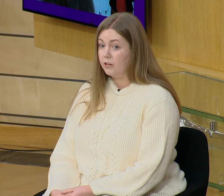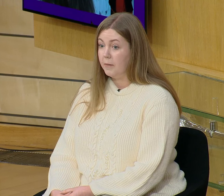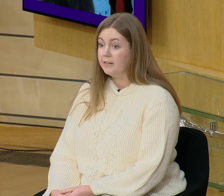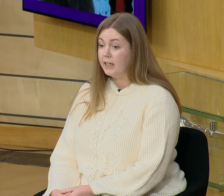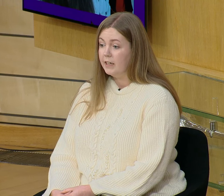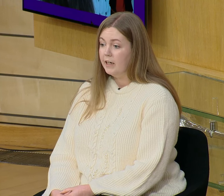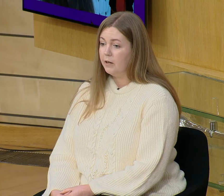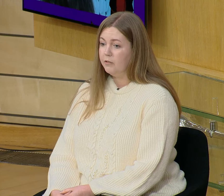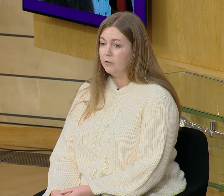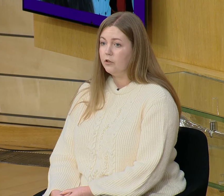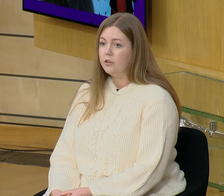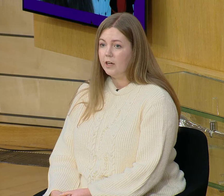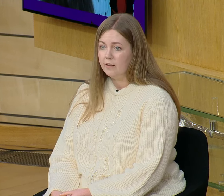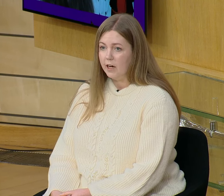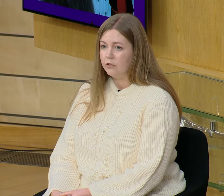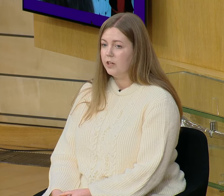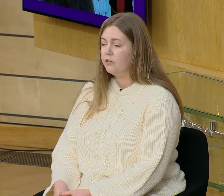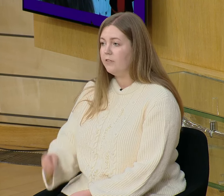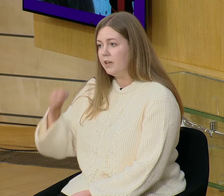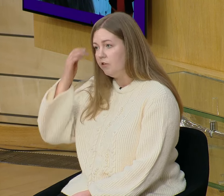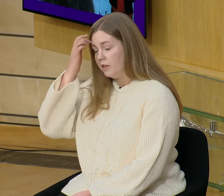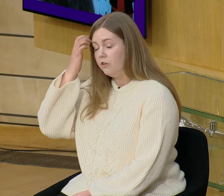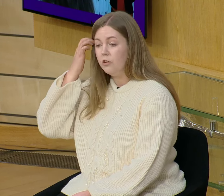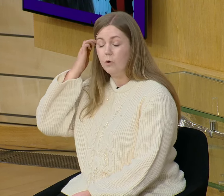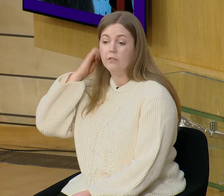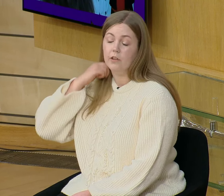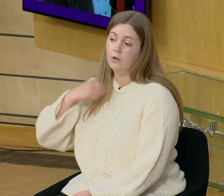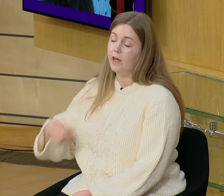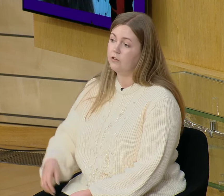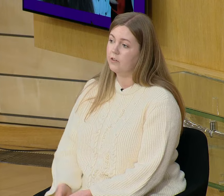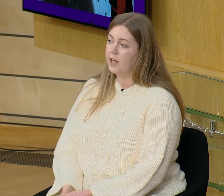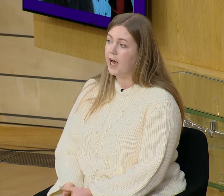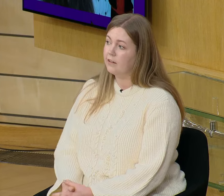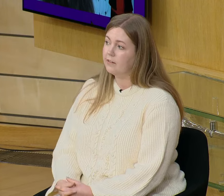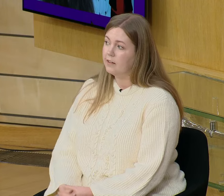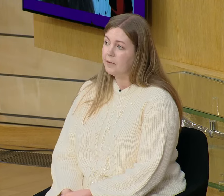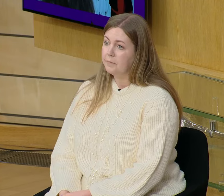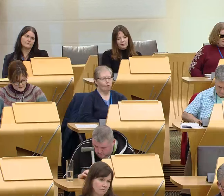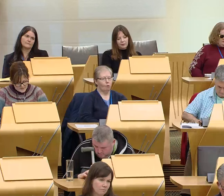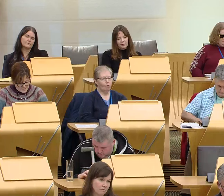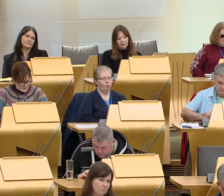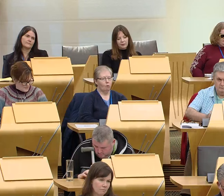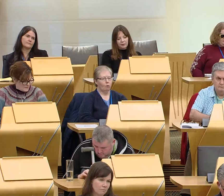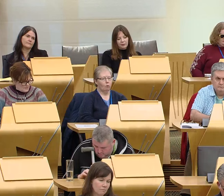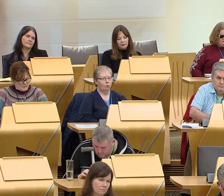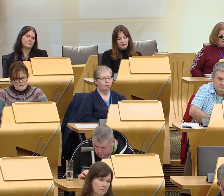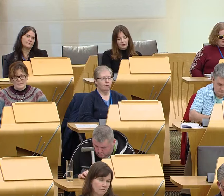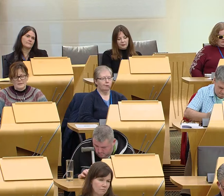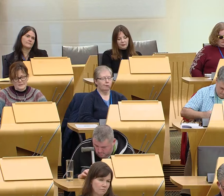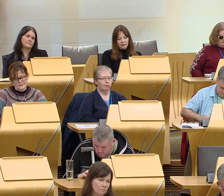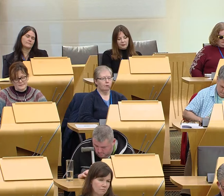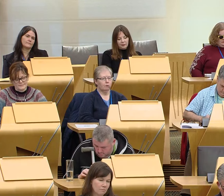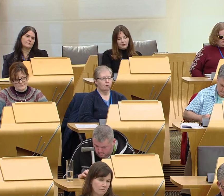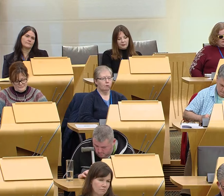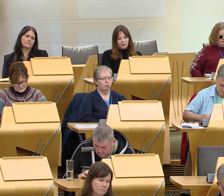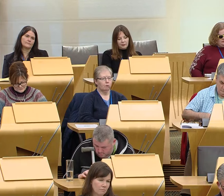Social Care Committee, and we've been scrutinising the National Care Service legislation. And one of the questions that I asked Derek Feely